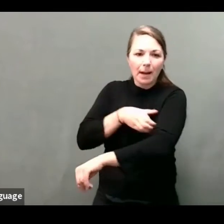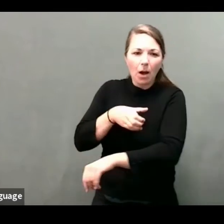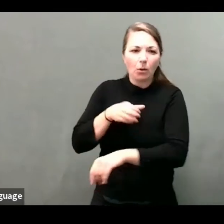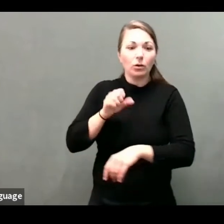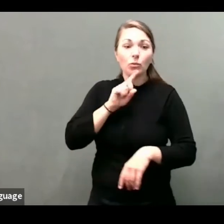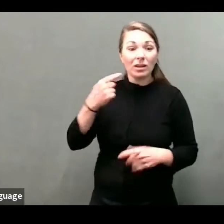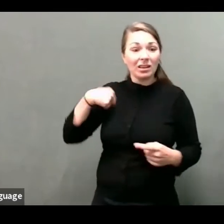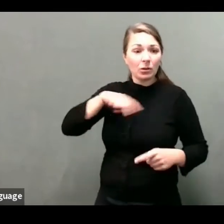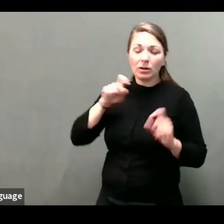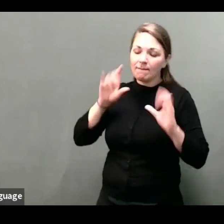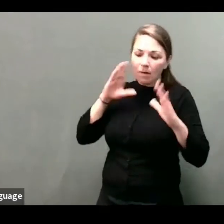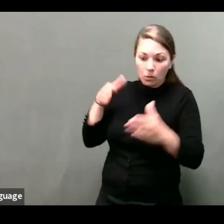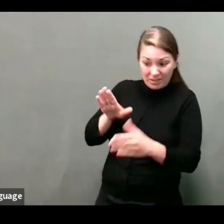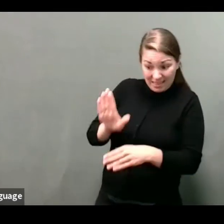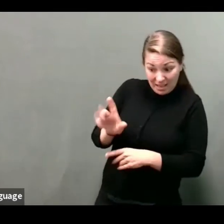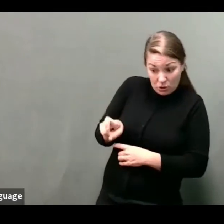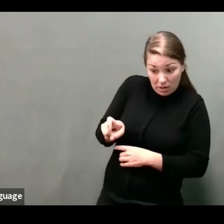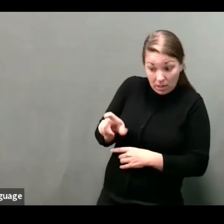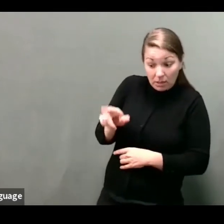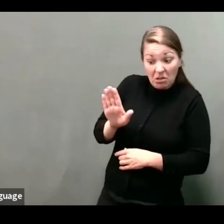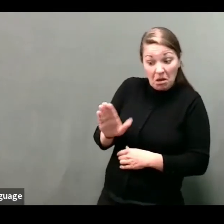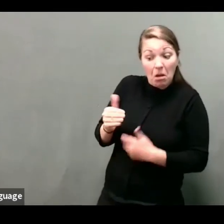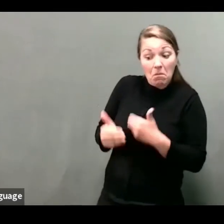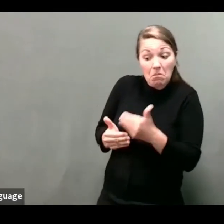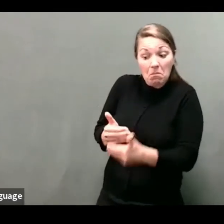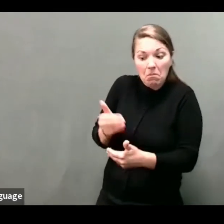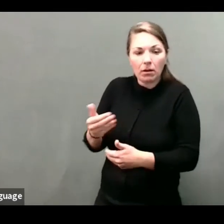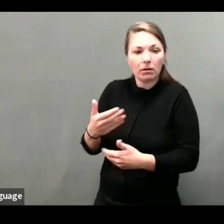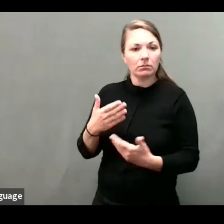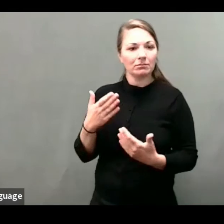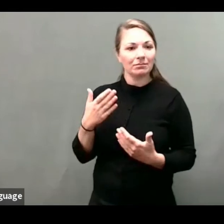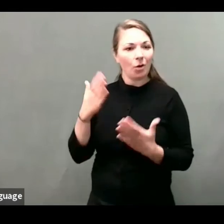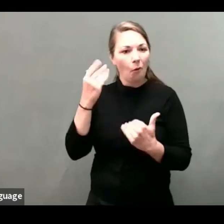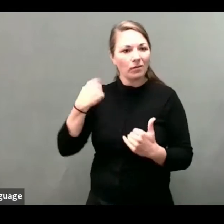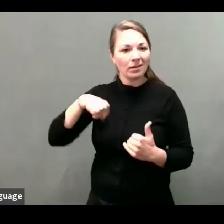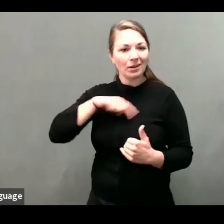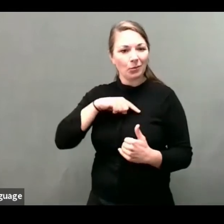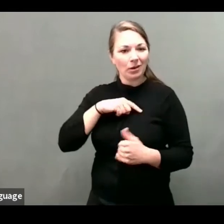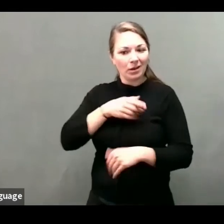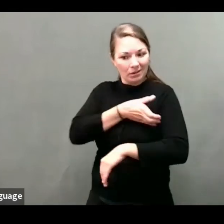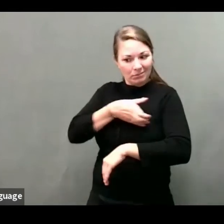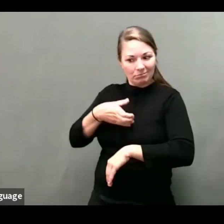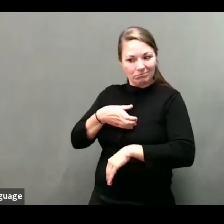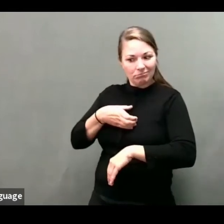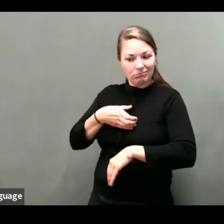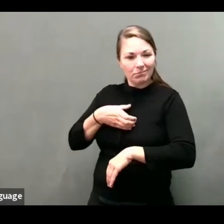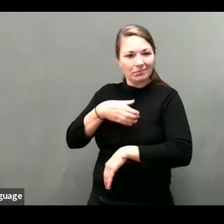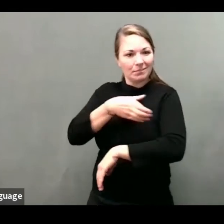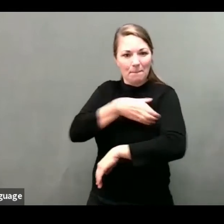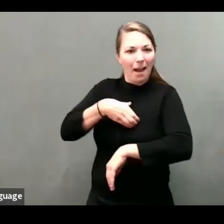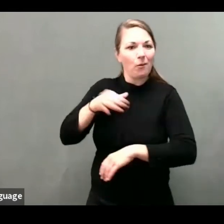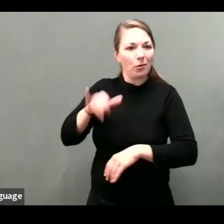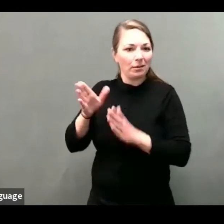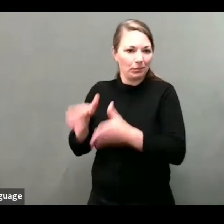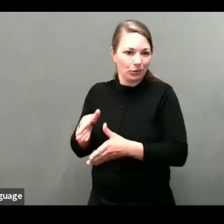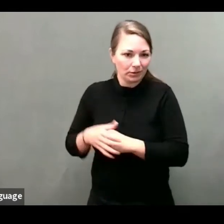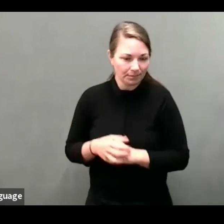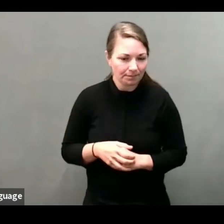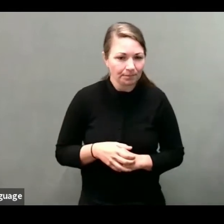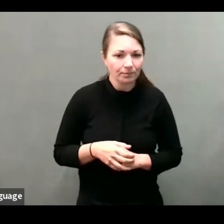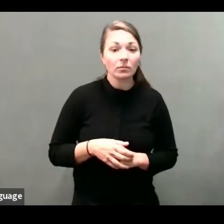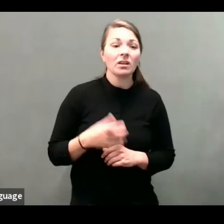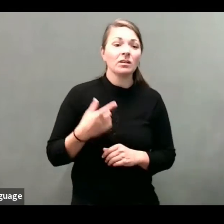tell us what they need, then we're hopefully giving them a lot of empowerment. I keep talking about the piece. And so